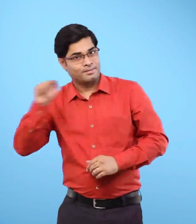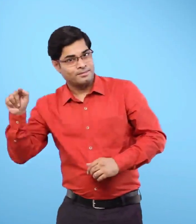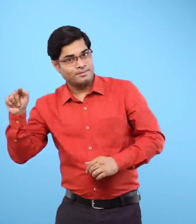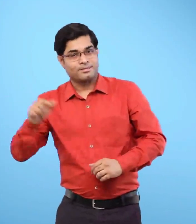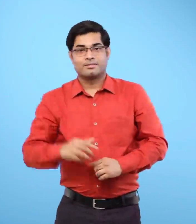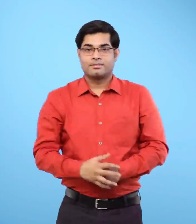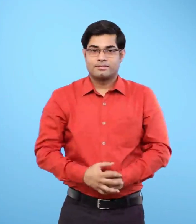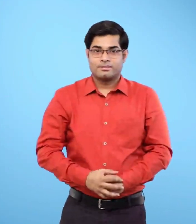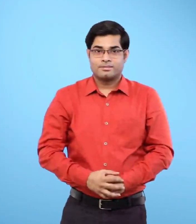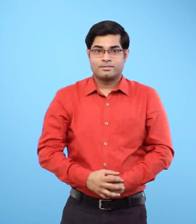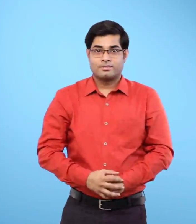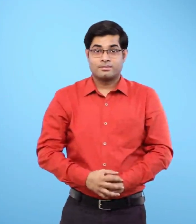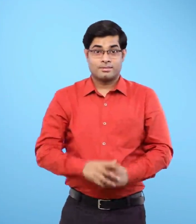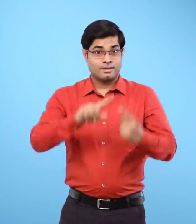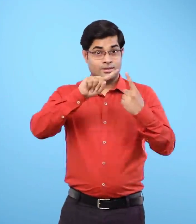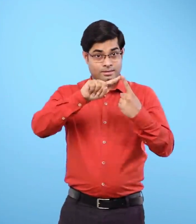Dash. E.